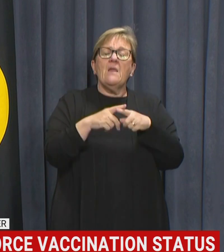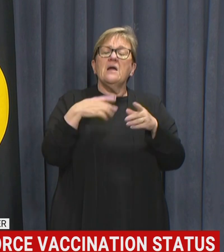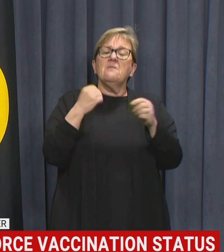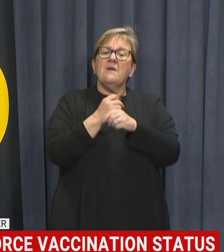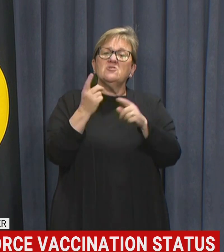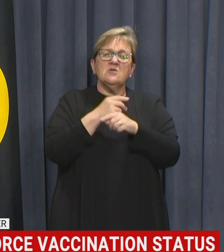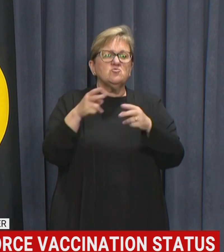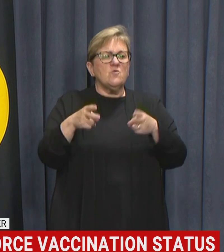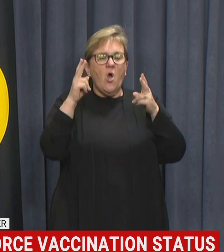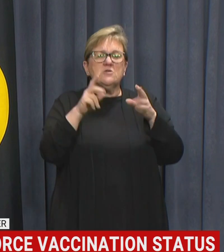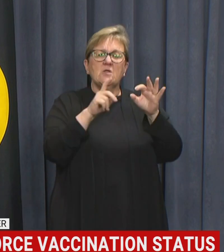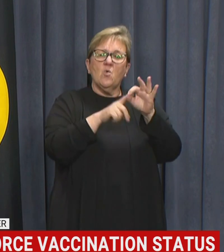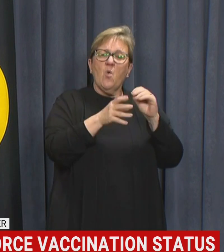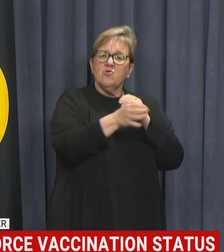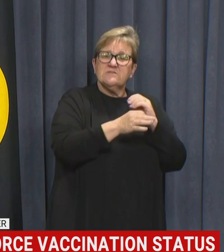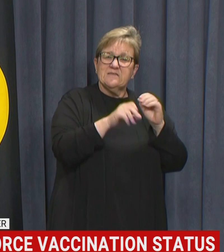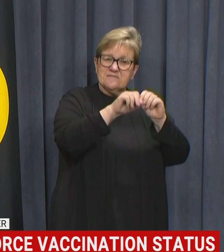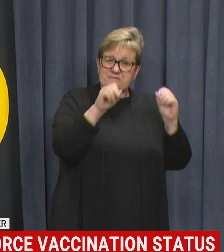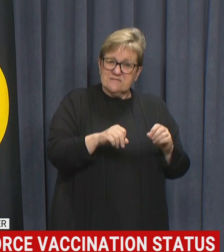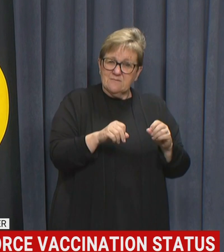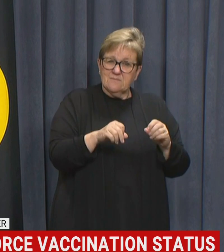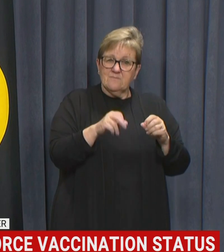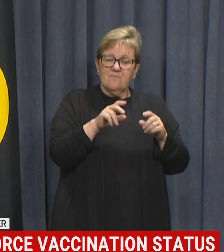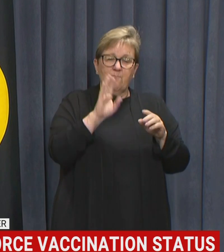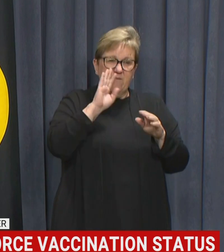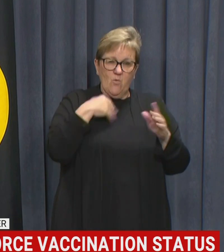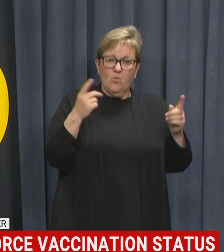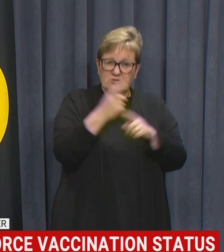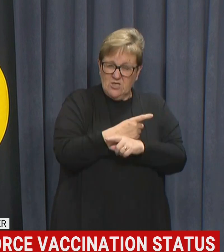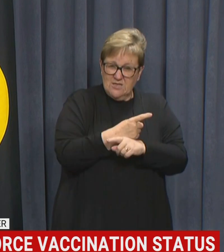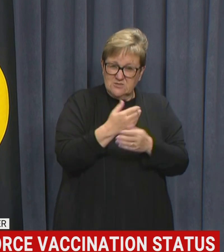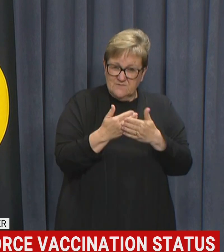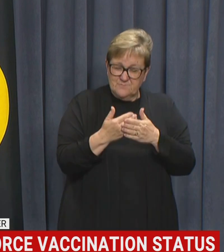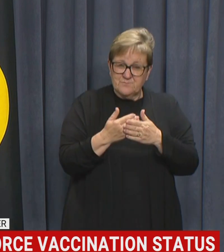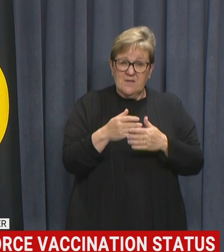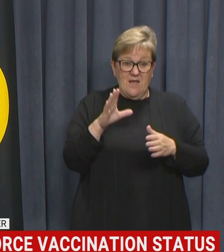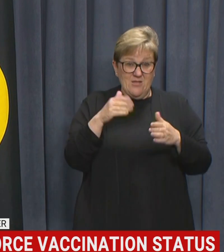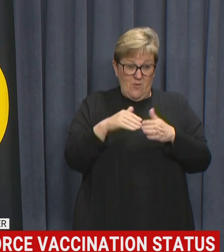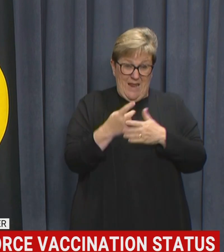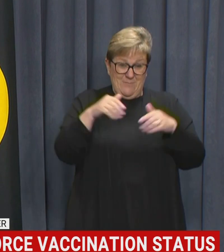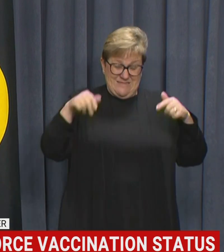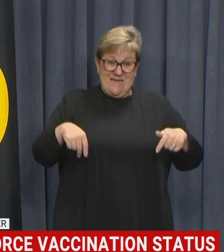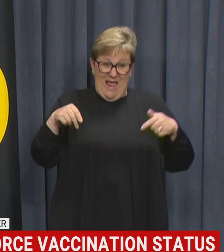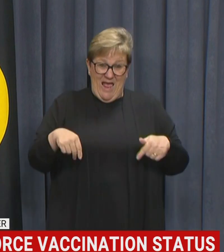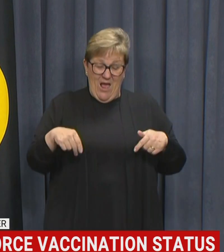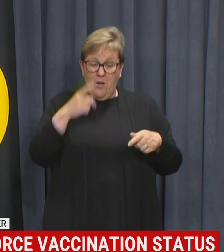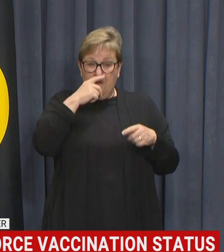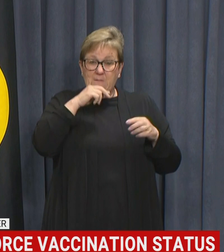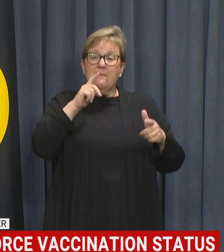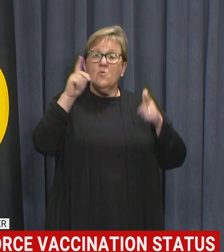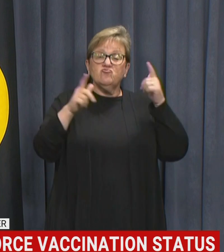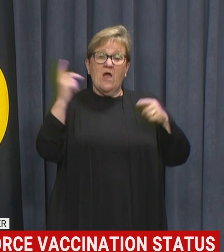changes to our hotel quarantine system ahead of the safe transition. Effective immediately, Travellers that are